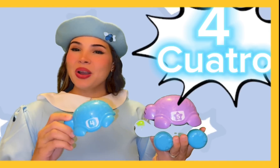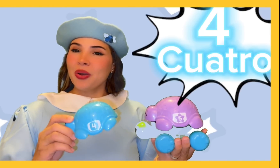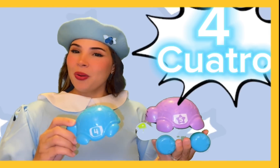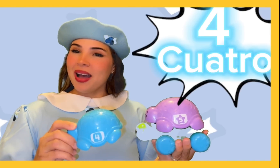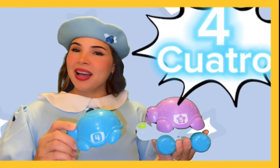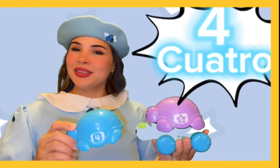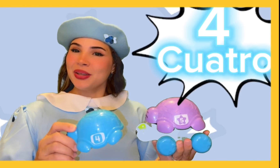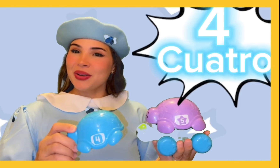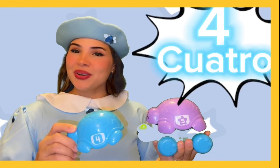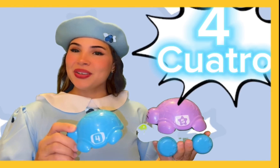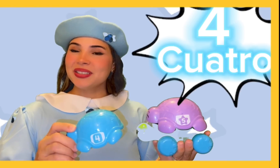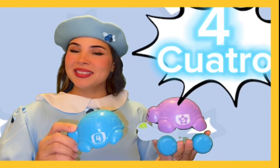Cuatro.